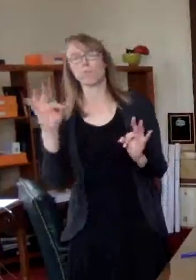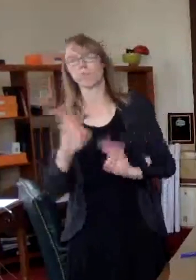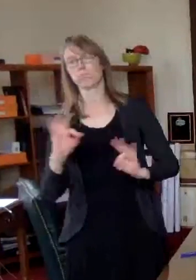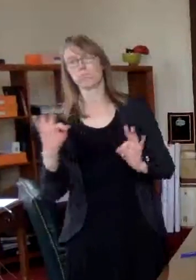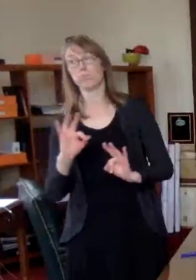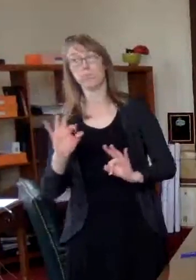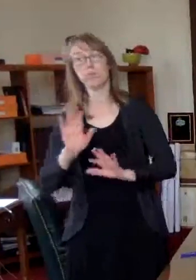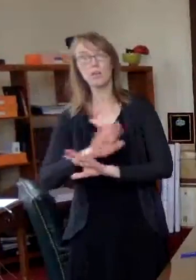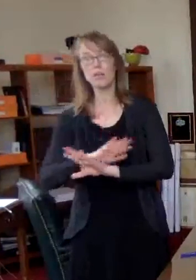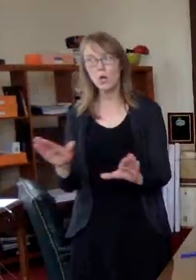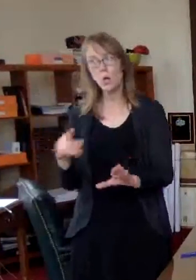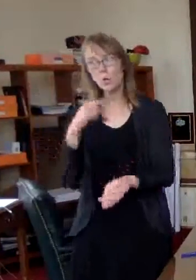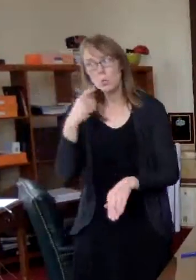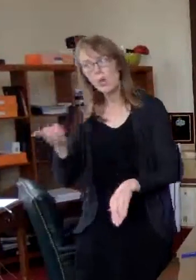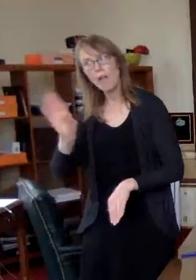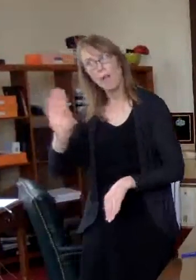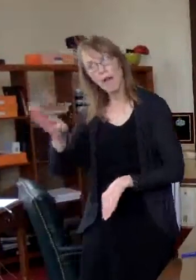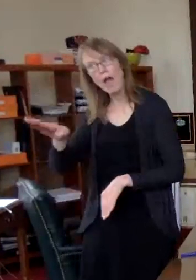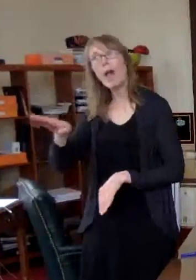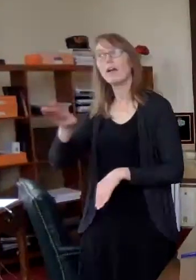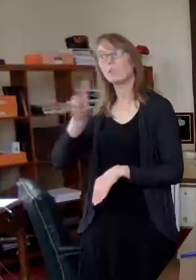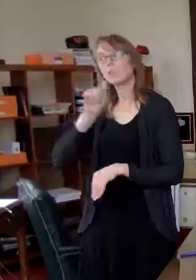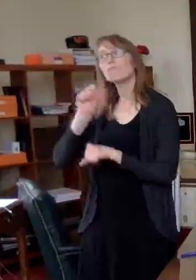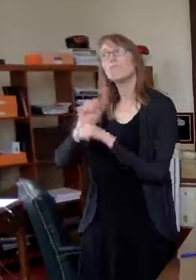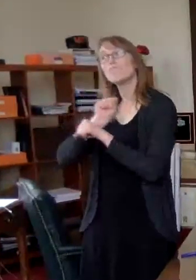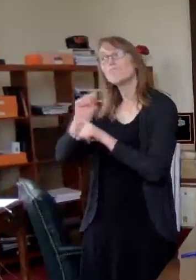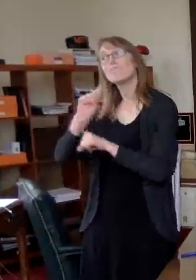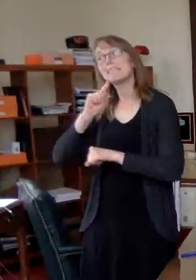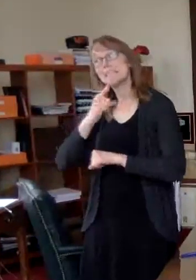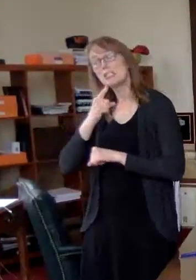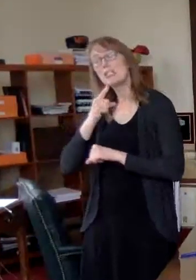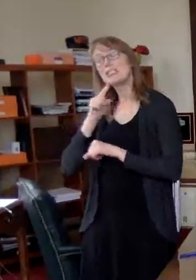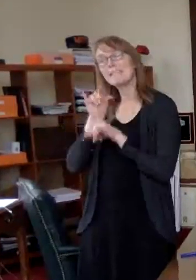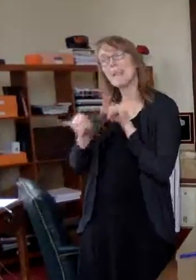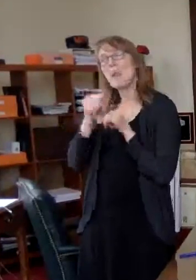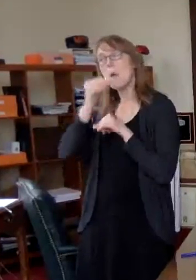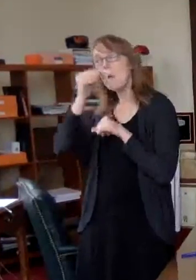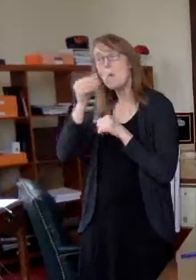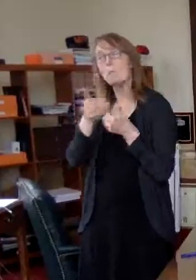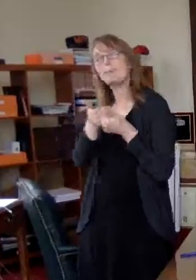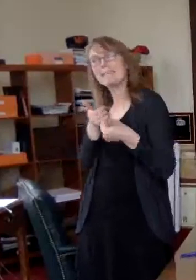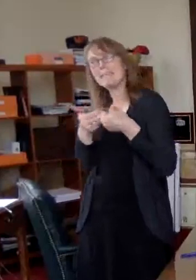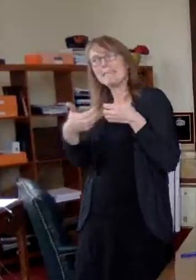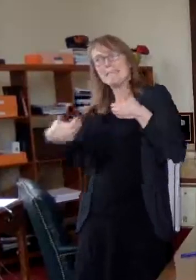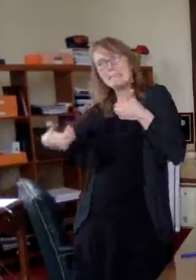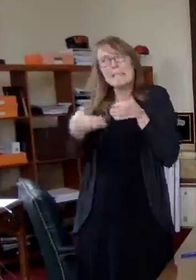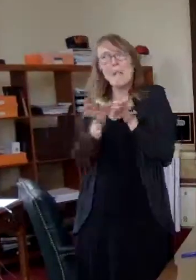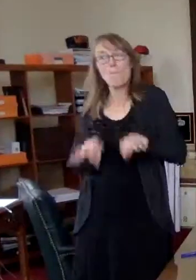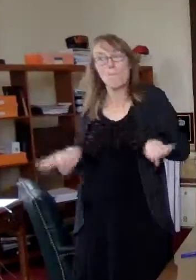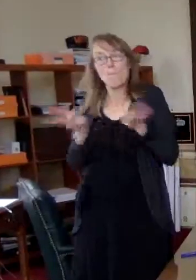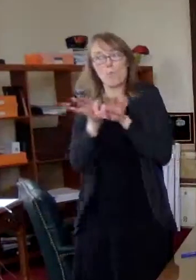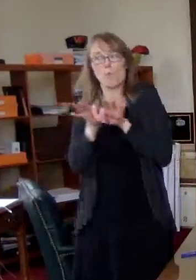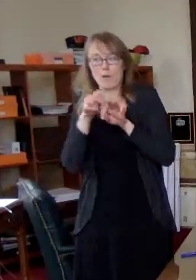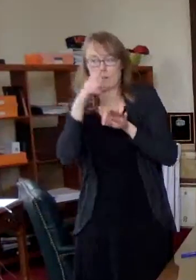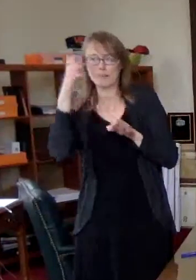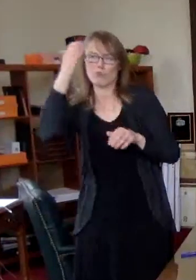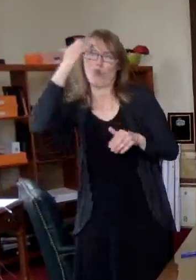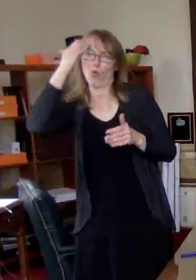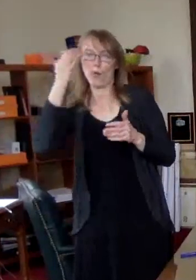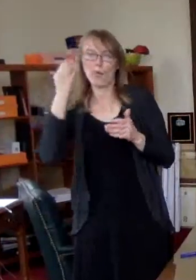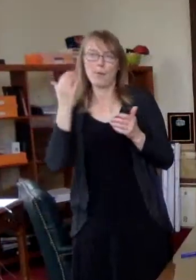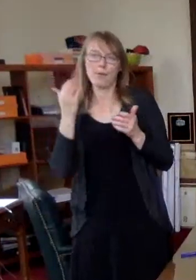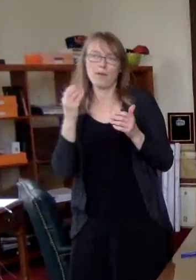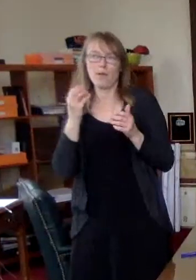I don't think there's any, I hope there's not a false sense of security, because we know a number of people do have this.